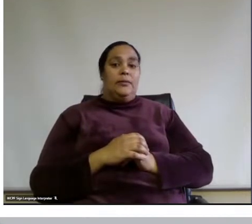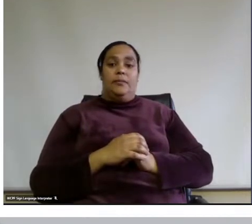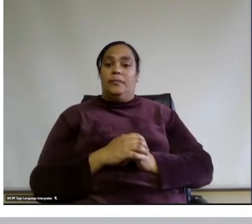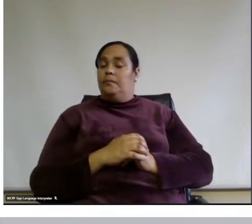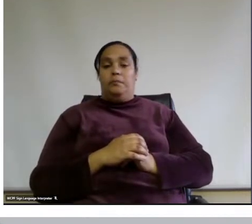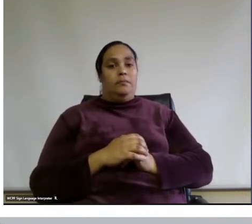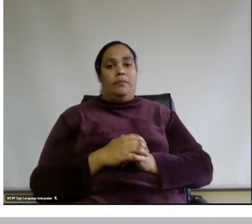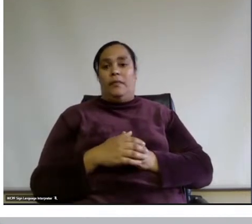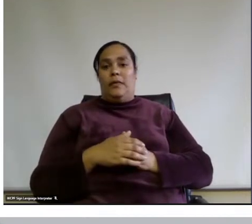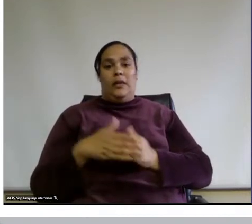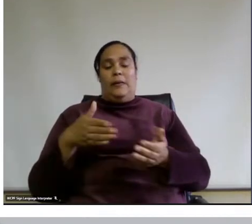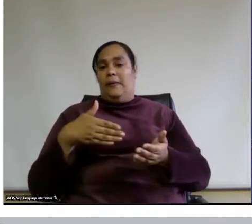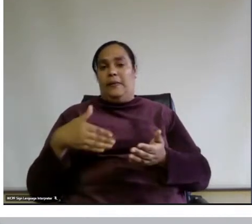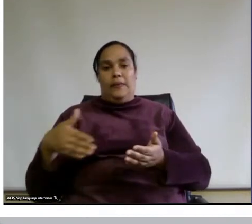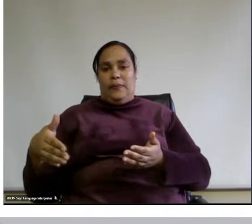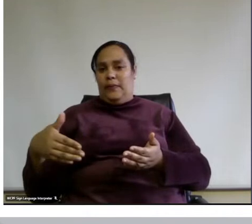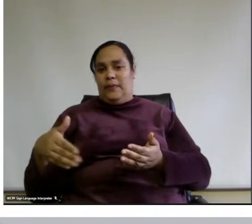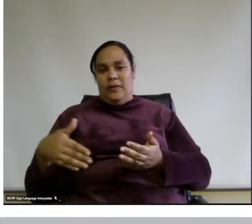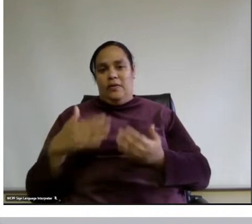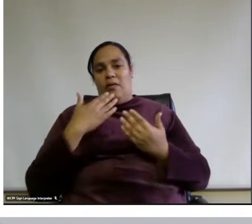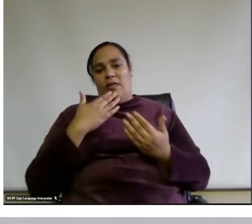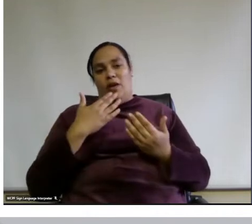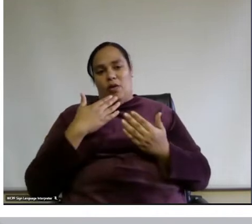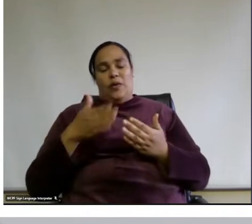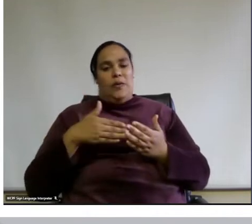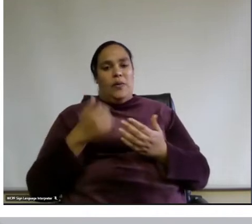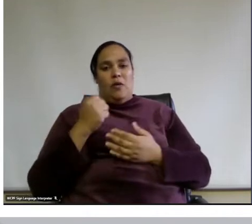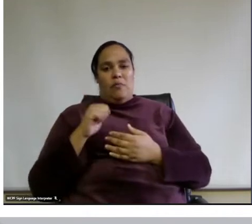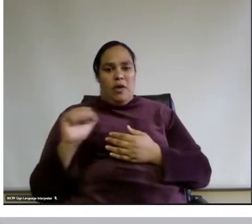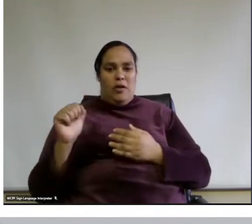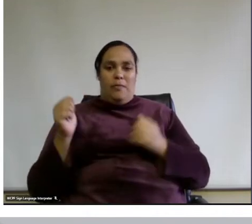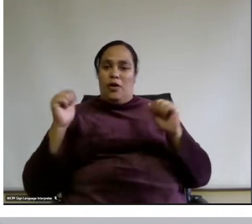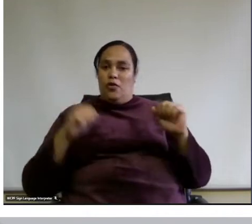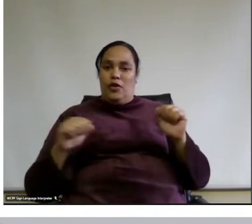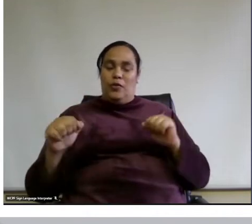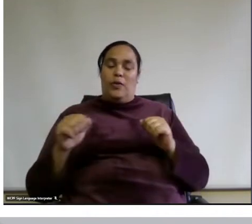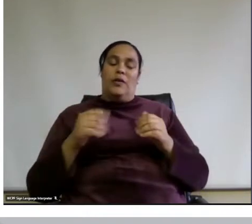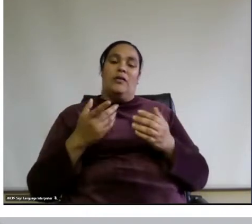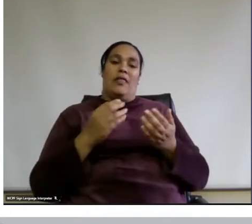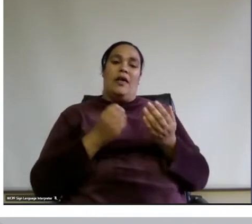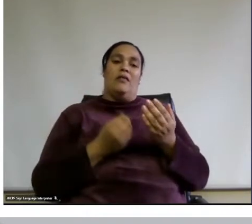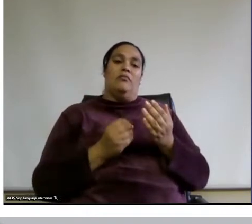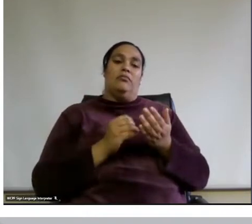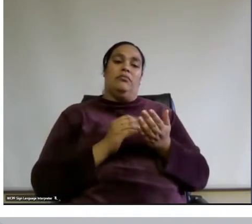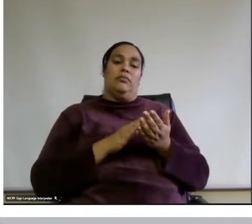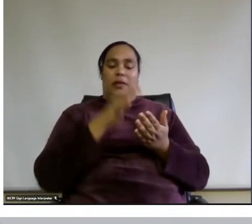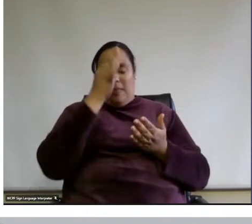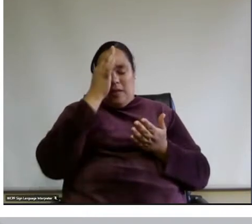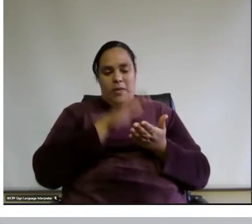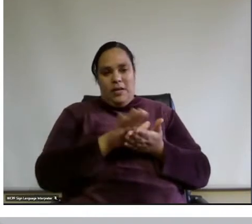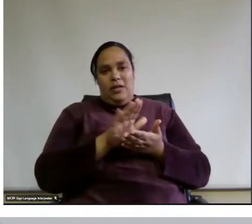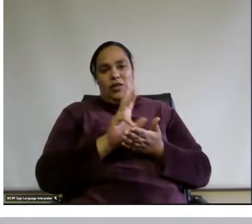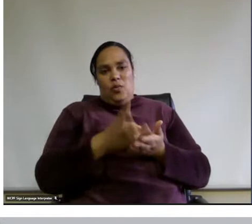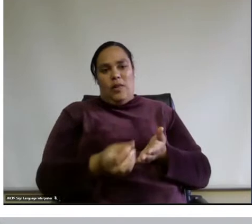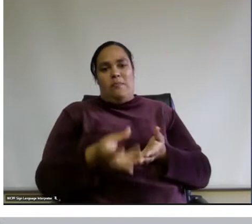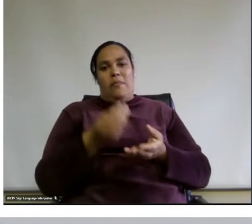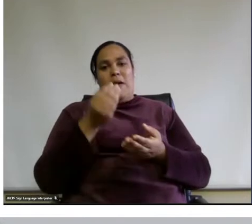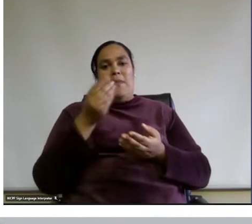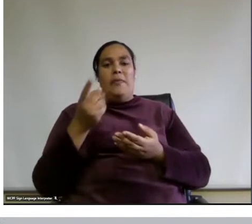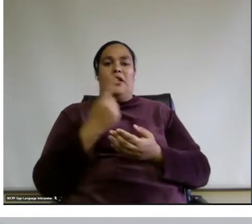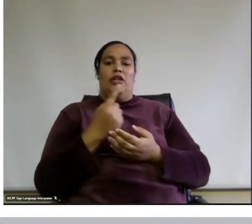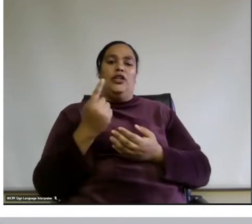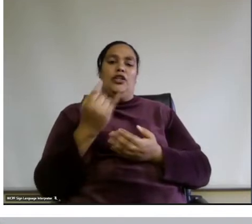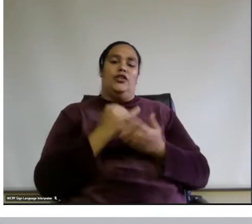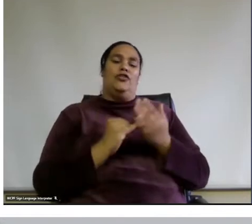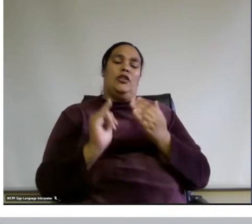No objections. None. Thank you. No objections. Agreed to. The motions will appear in the minutes of the proceedings and in Hansard in each